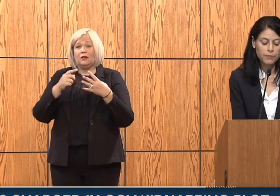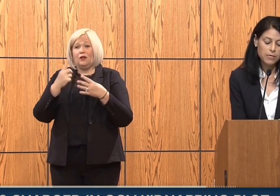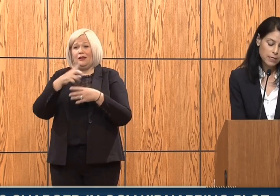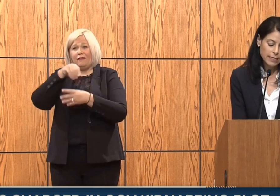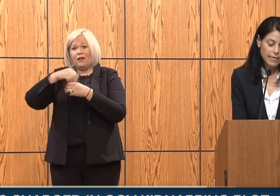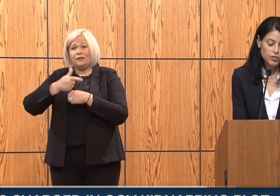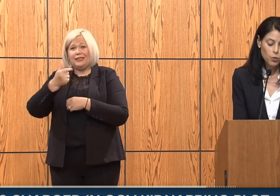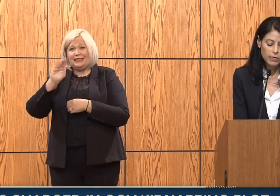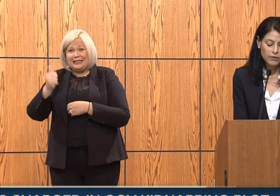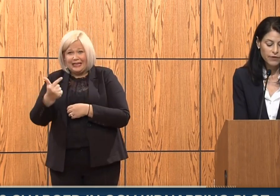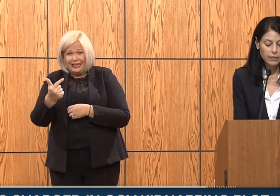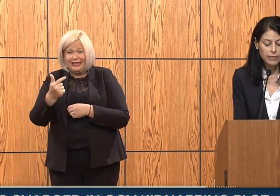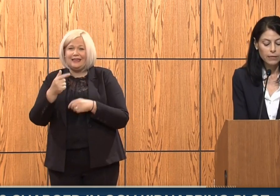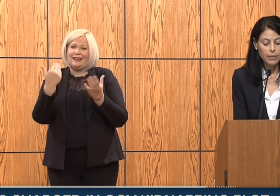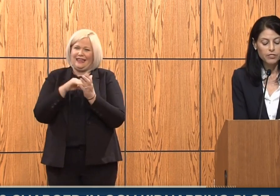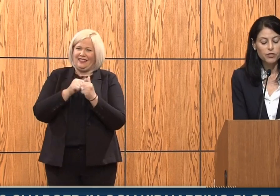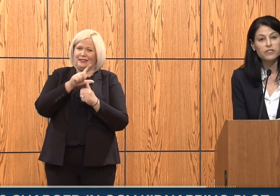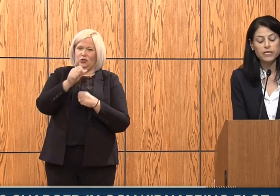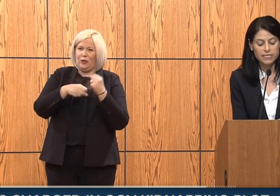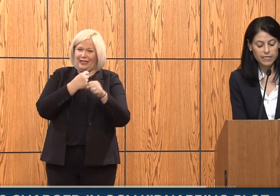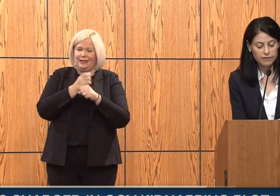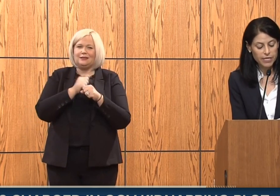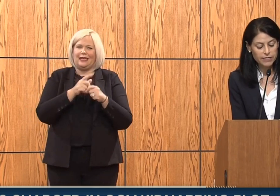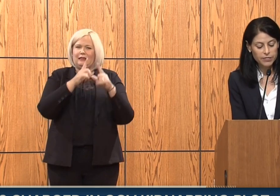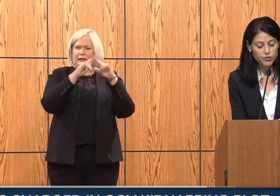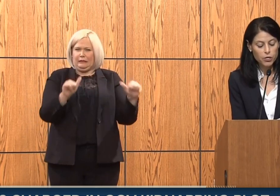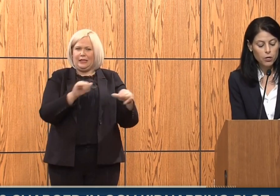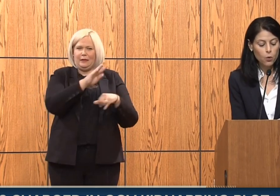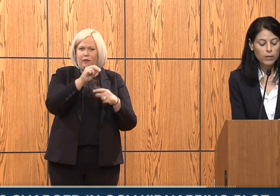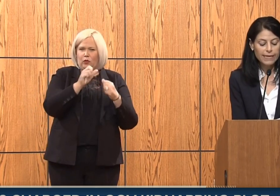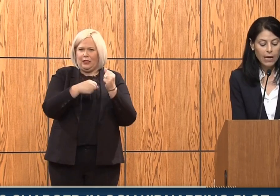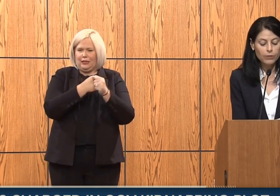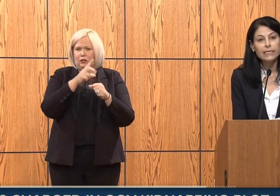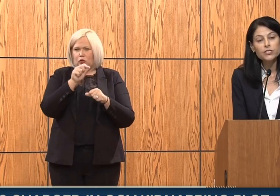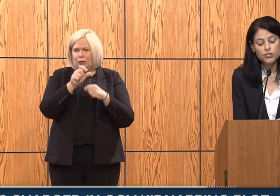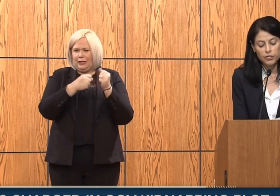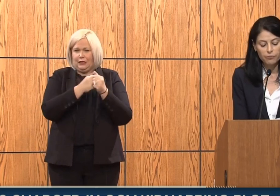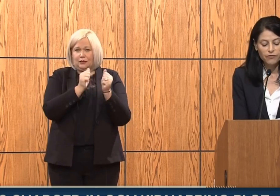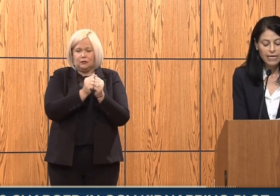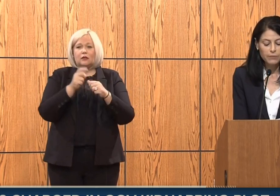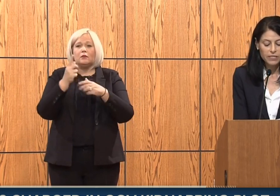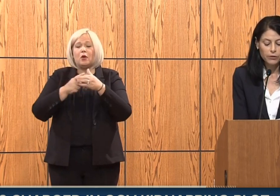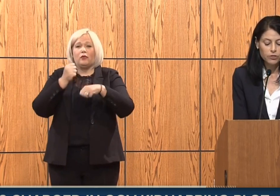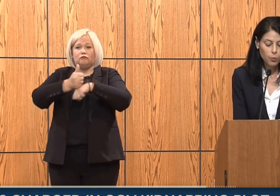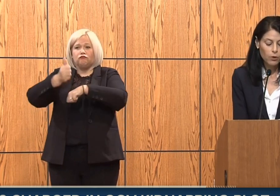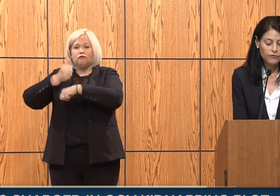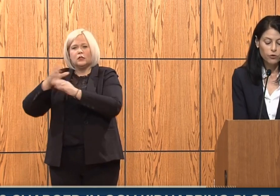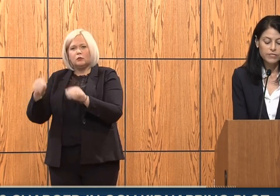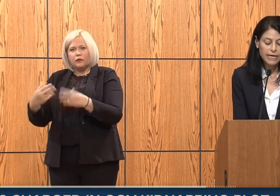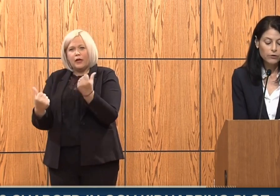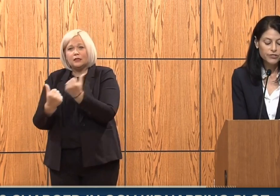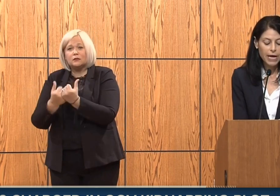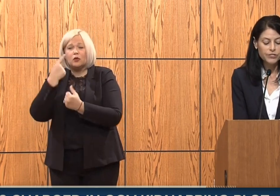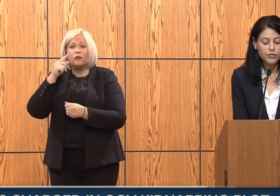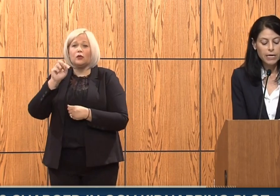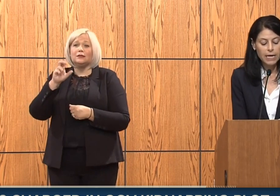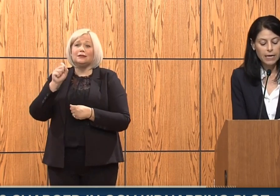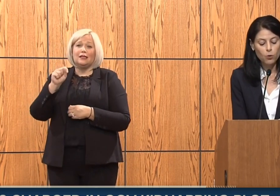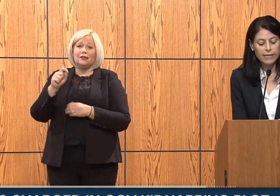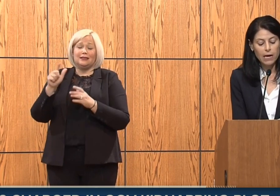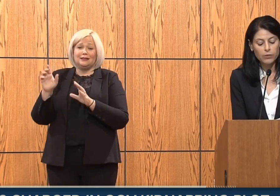gang membership, again, a 20-year felony that may be served as a consecutive sentence, 1 count each of providing material support for